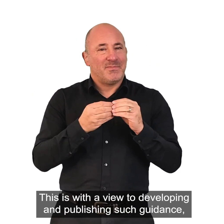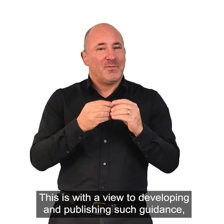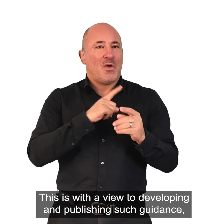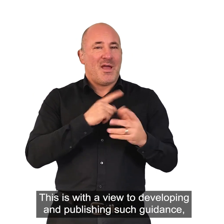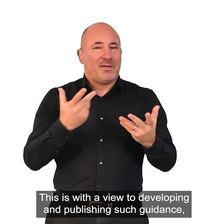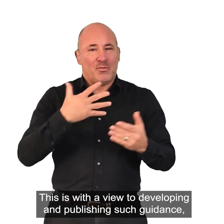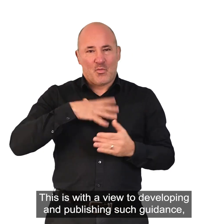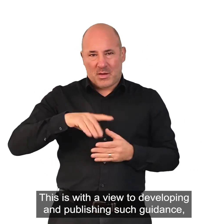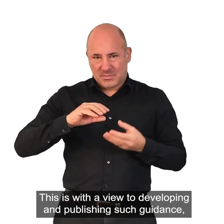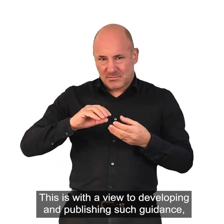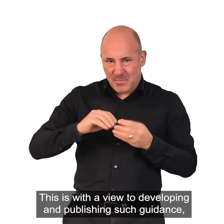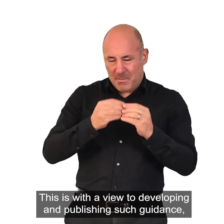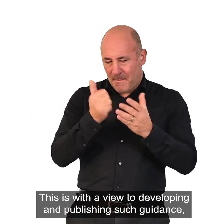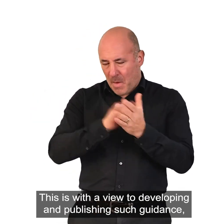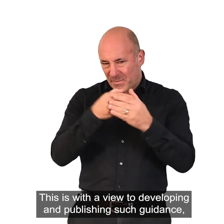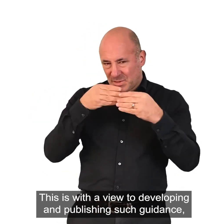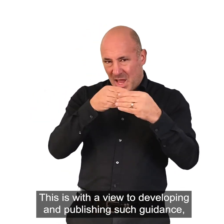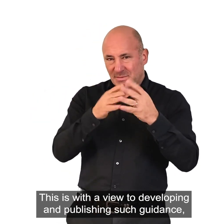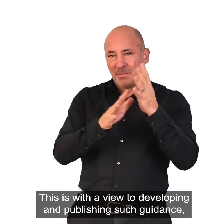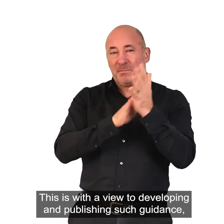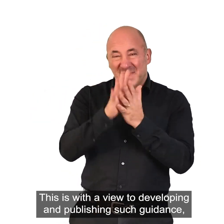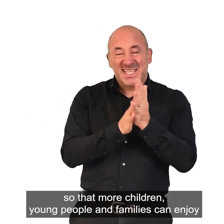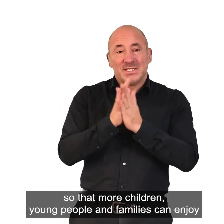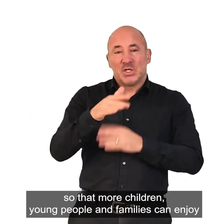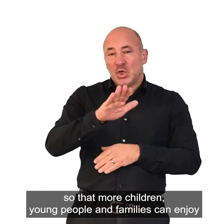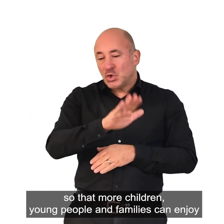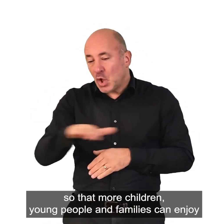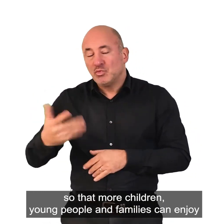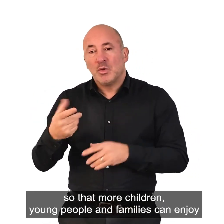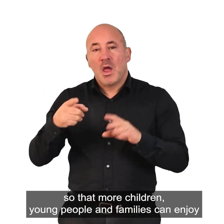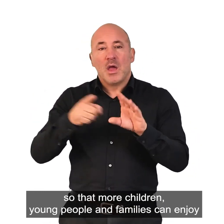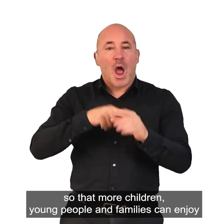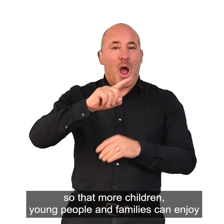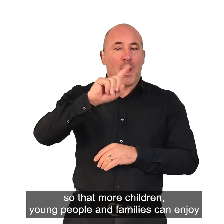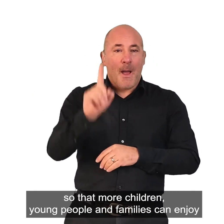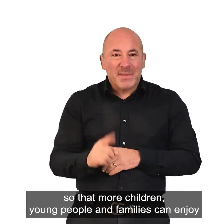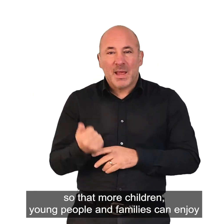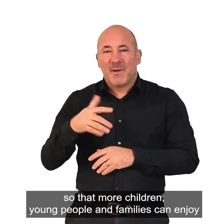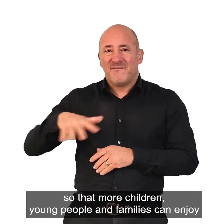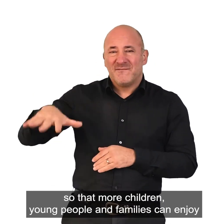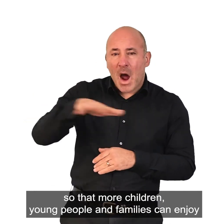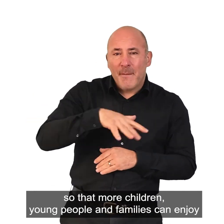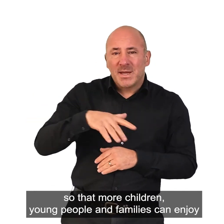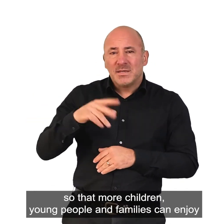This is with a view to developing and publishing such guidance so that more children, young people and families can